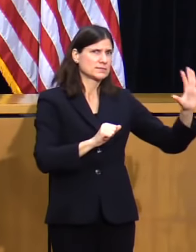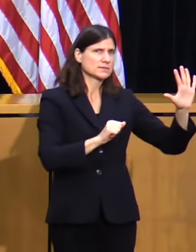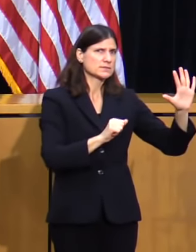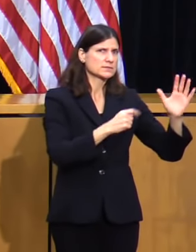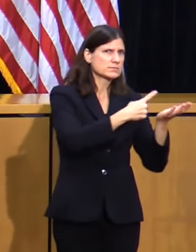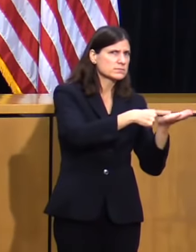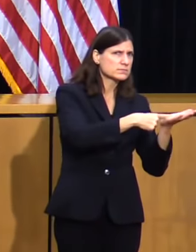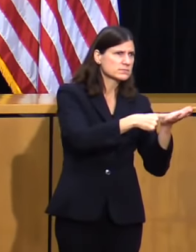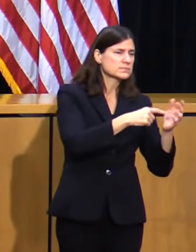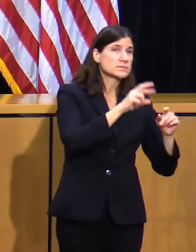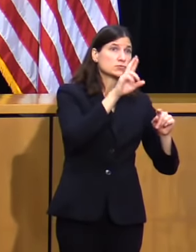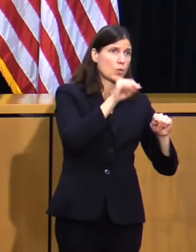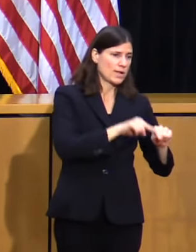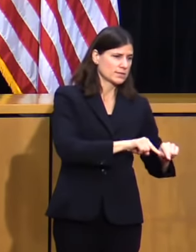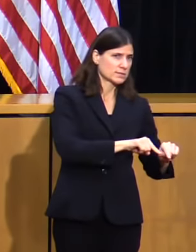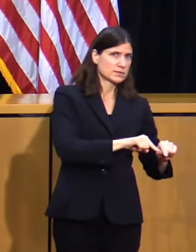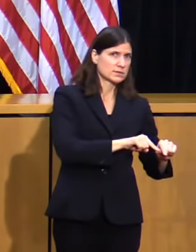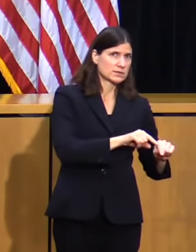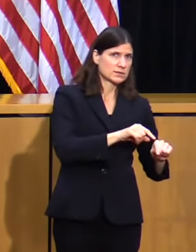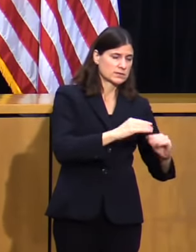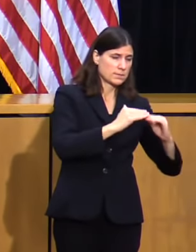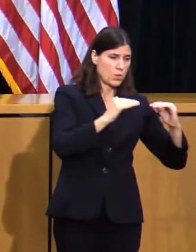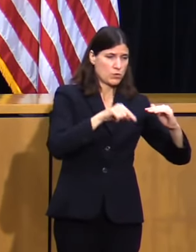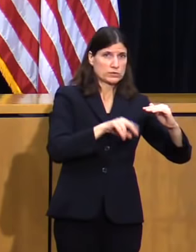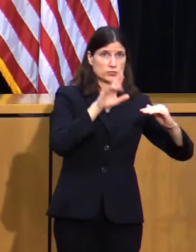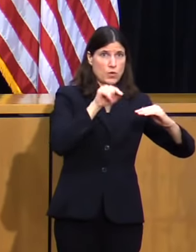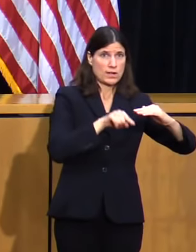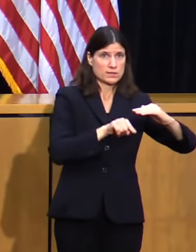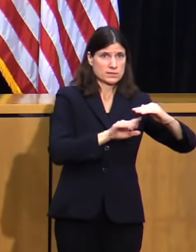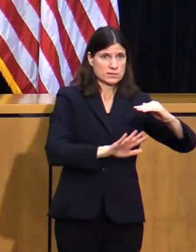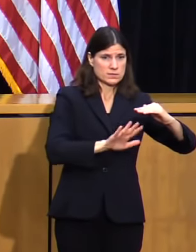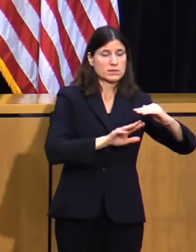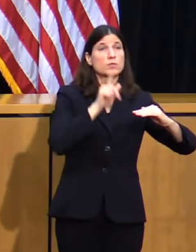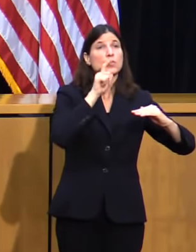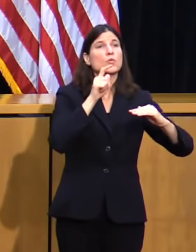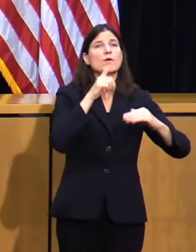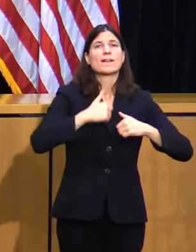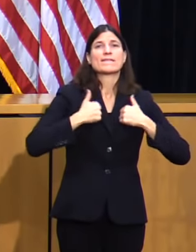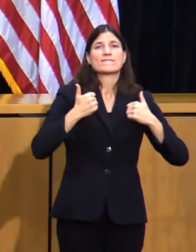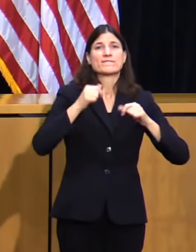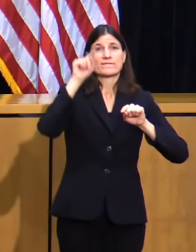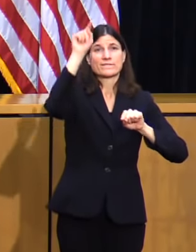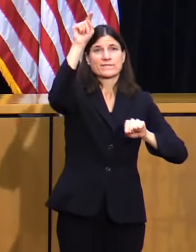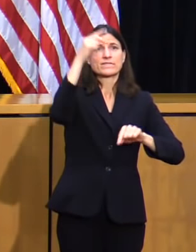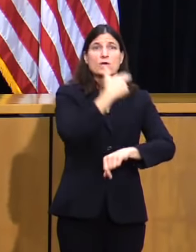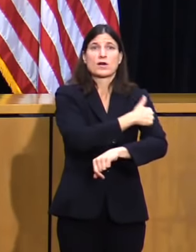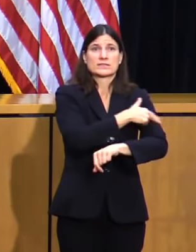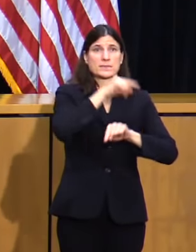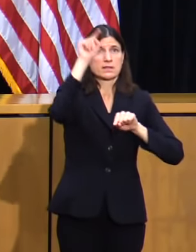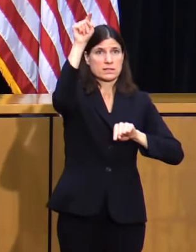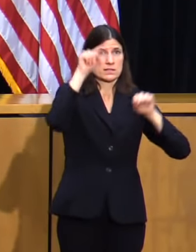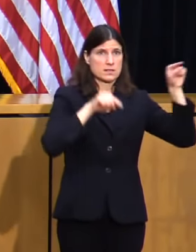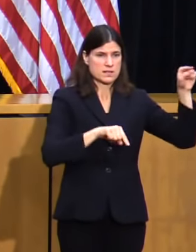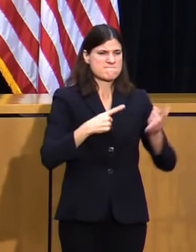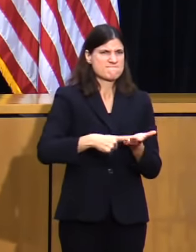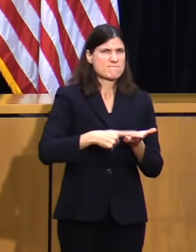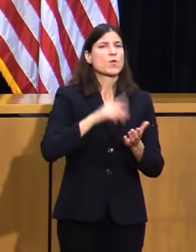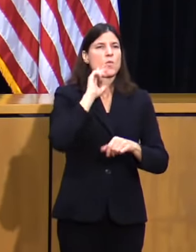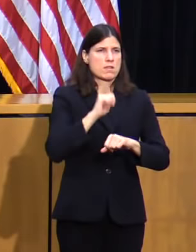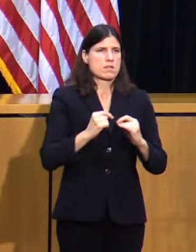and I think you're likely going to see us set up others, but we want to do it on a staged basis, working